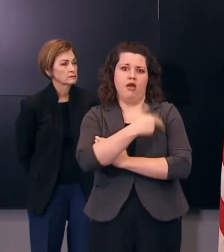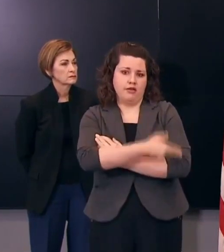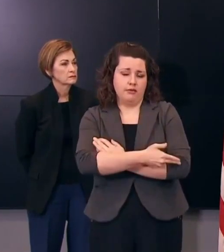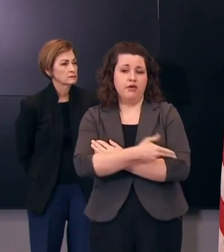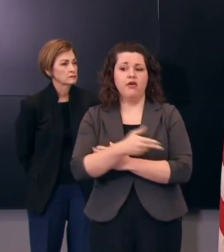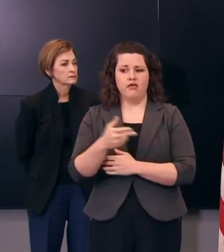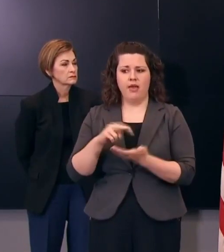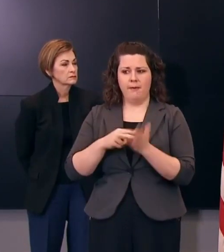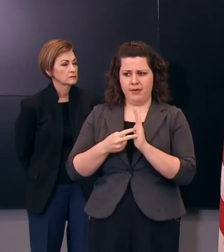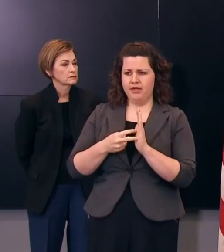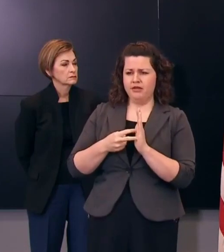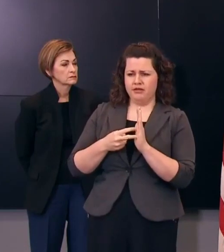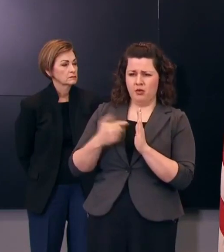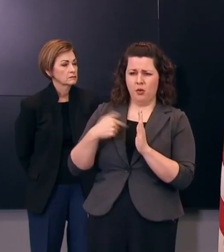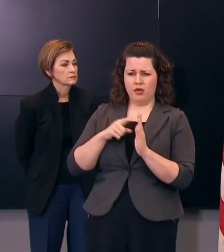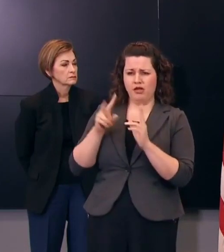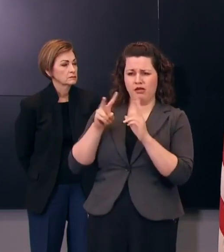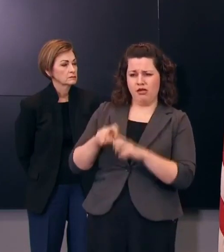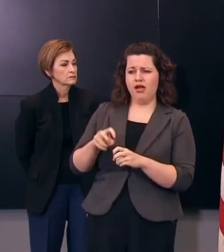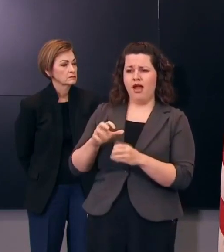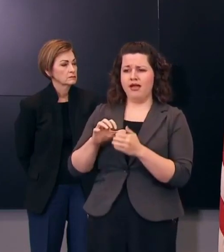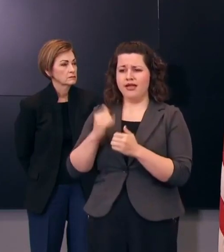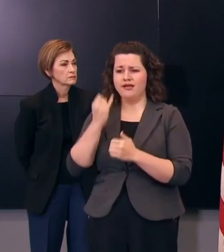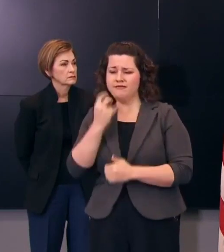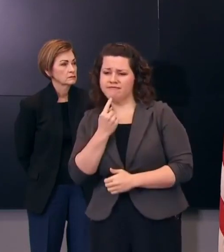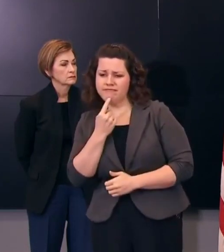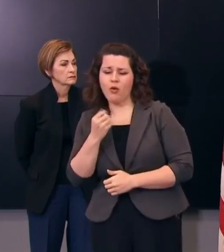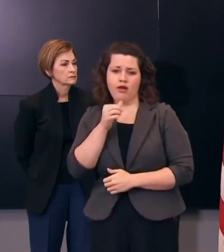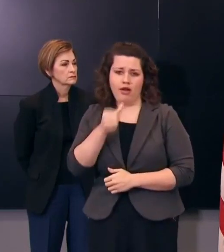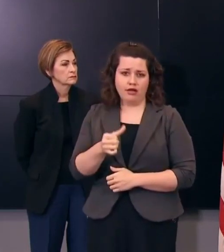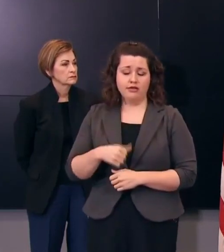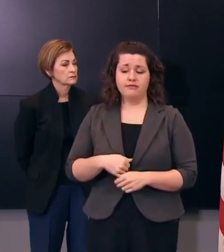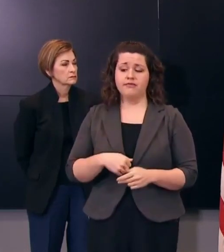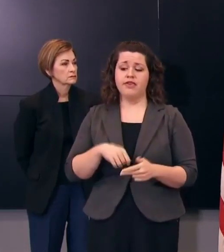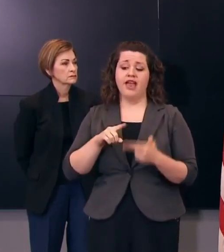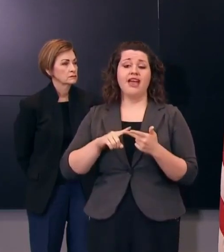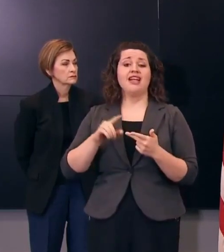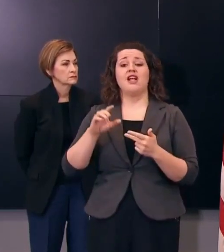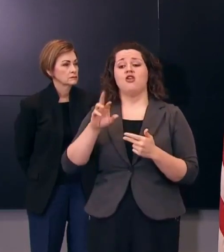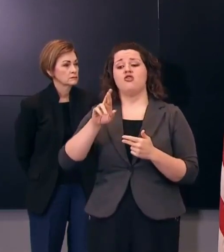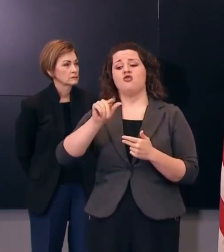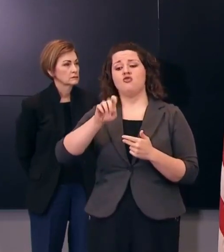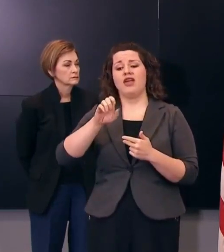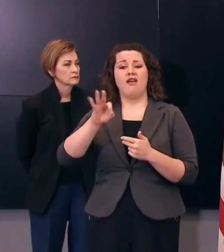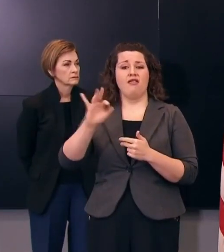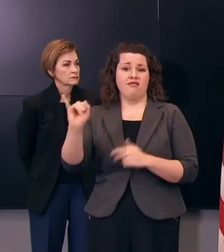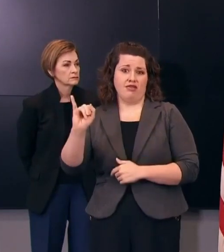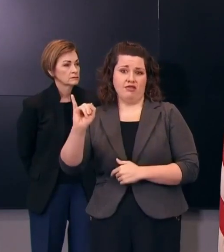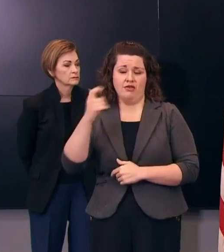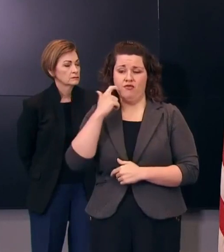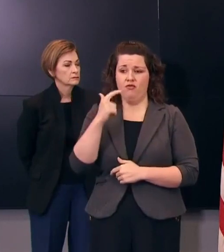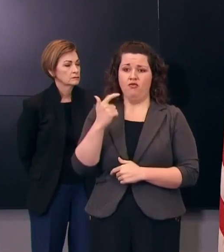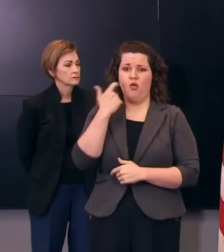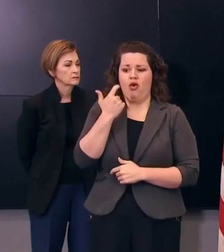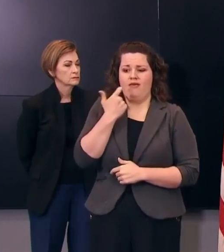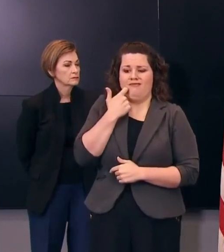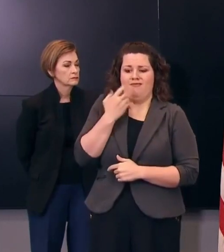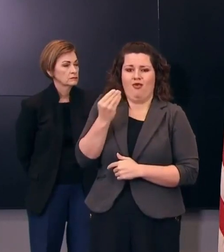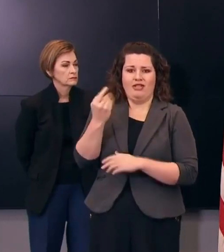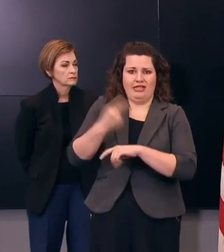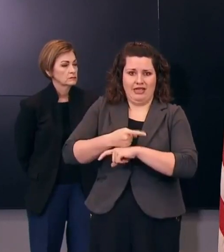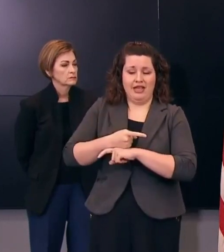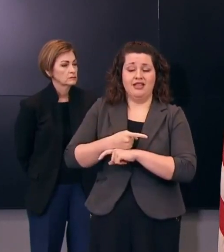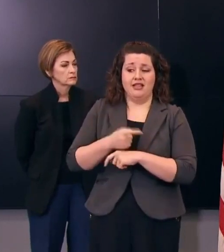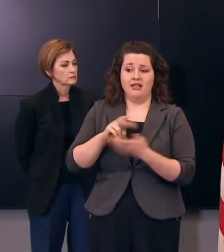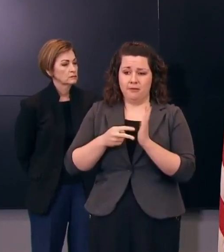identified cases are. The rate of infection per 100,000 Iowans in the past 14 days. This tells us